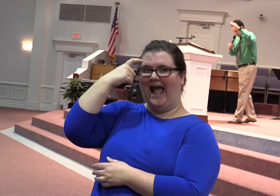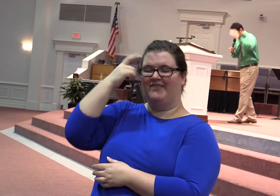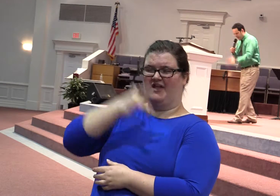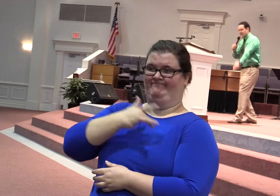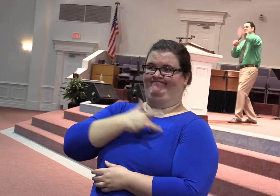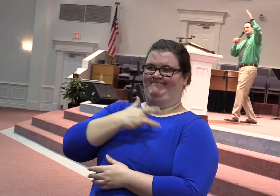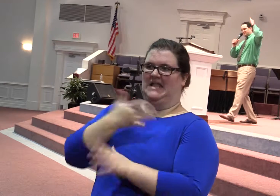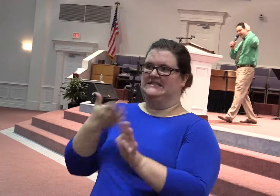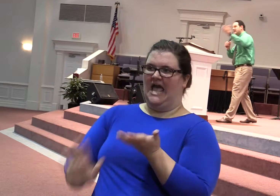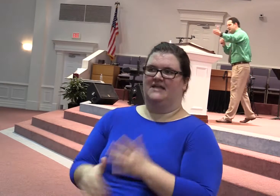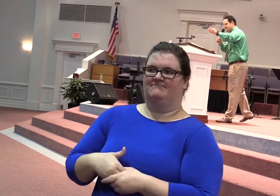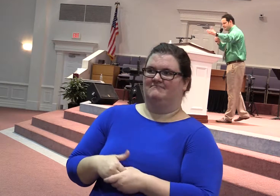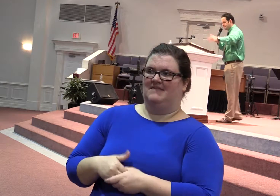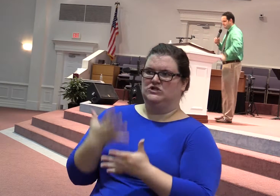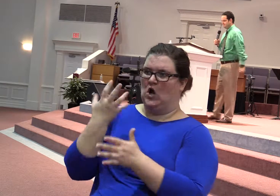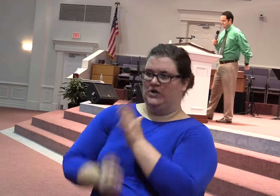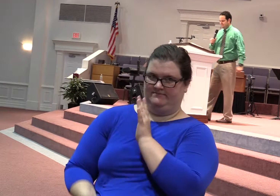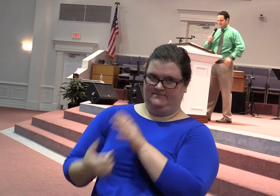So he said, take heed.